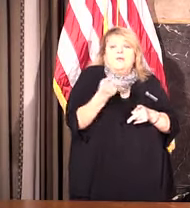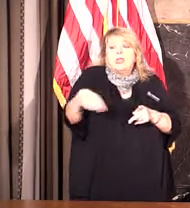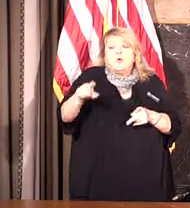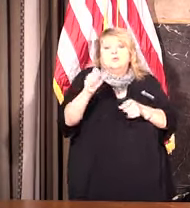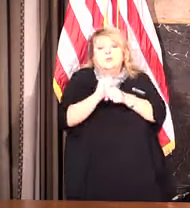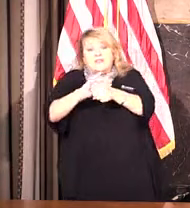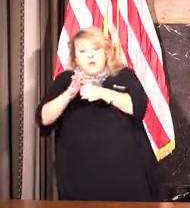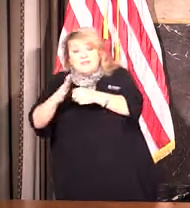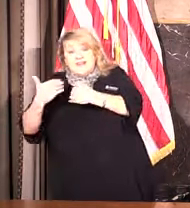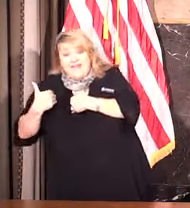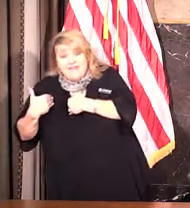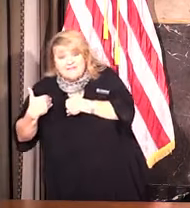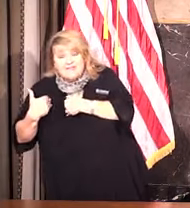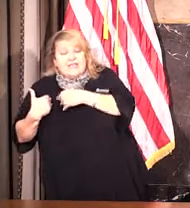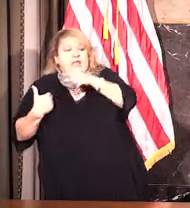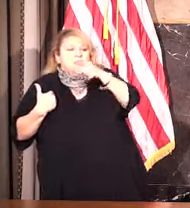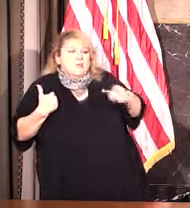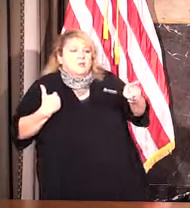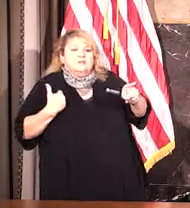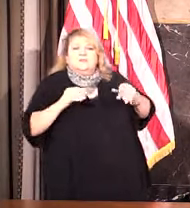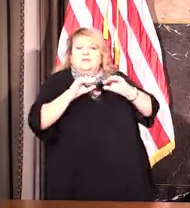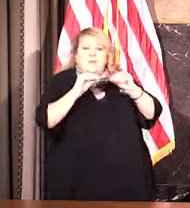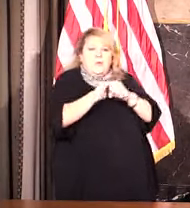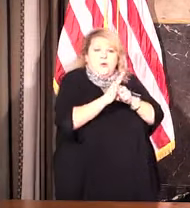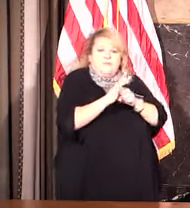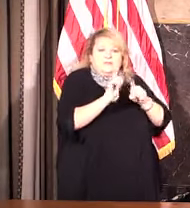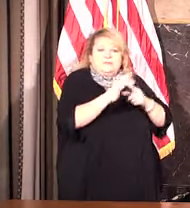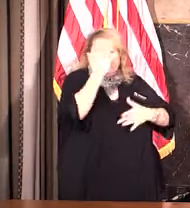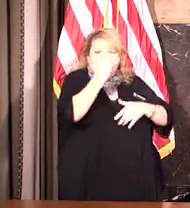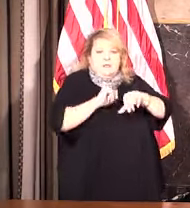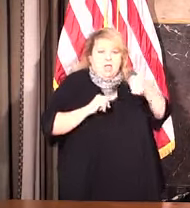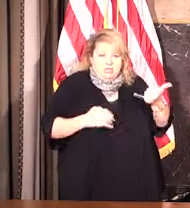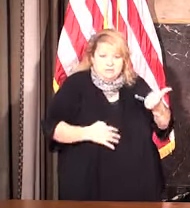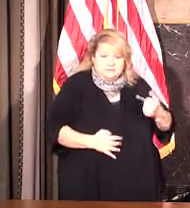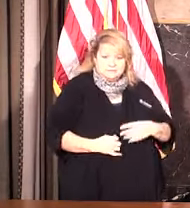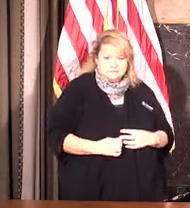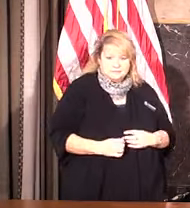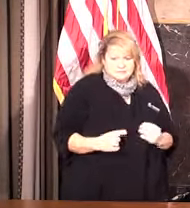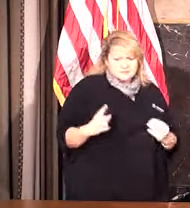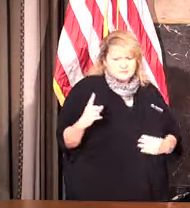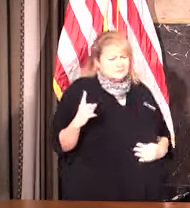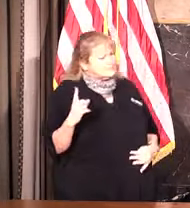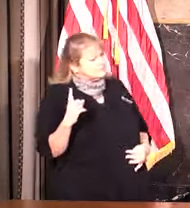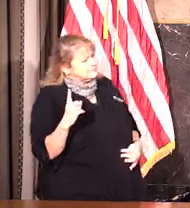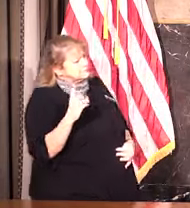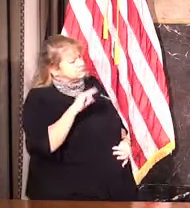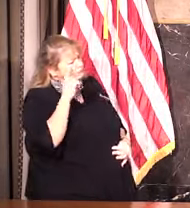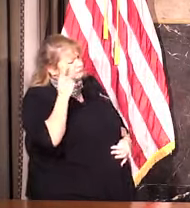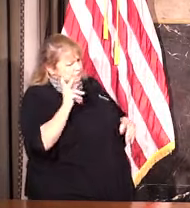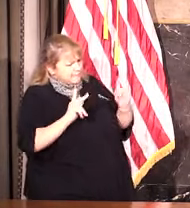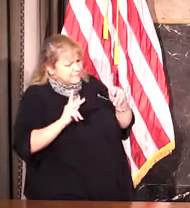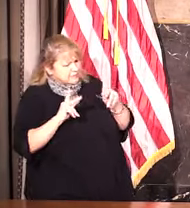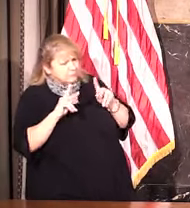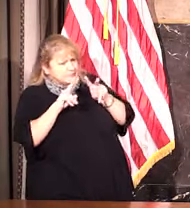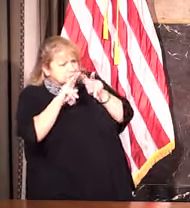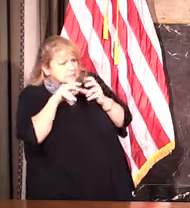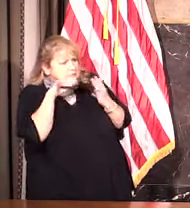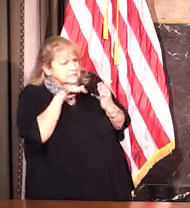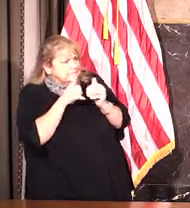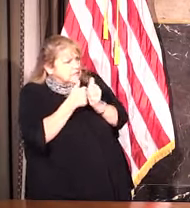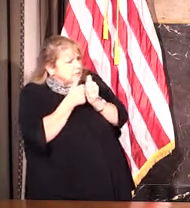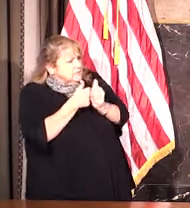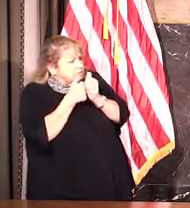with that, we will take a few questions. Yes, sir. Governor, for people who have been following this closely since the beginning, it really